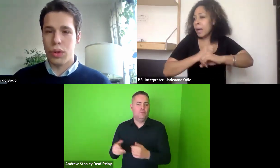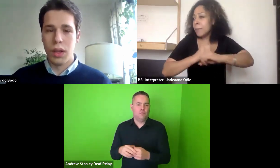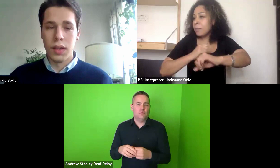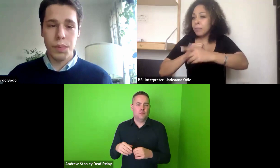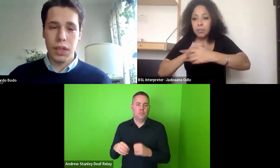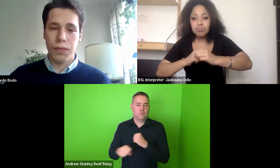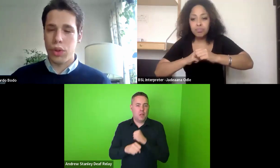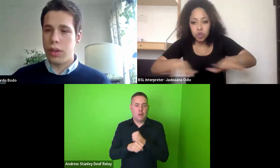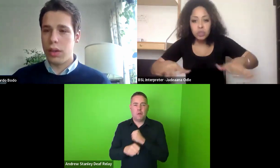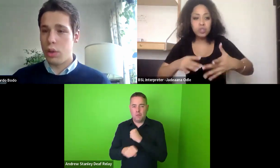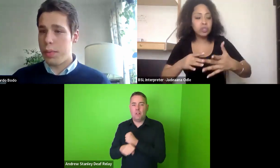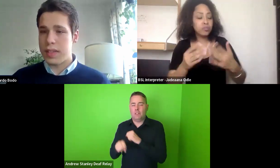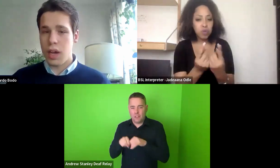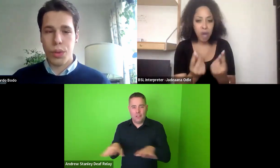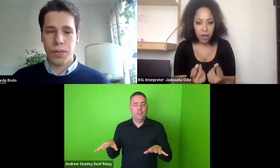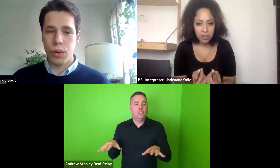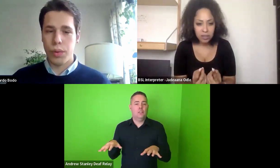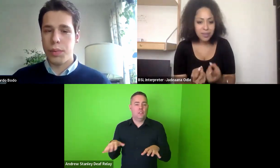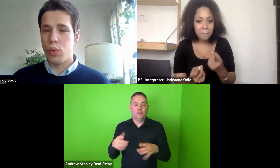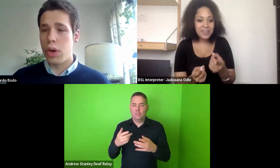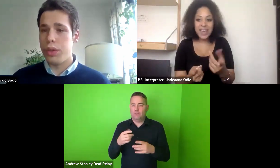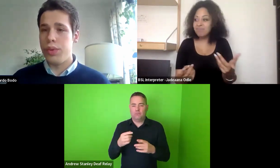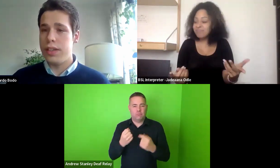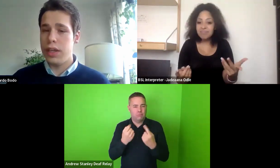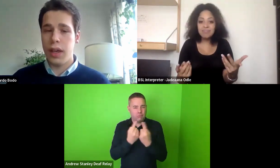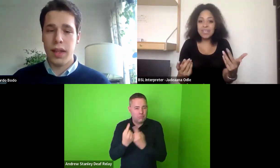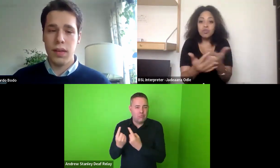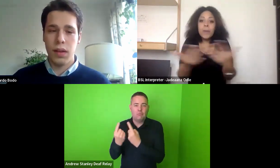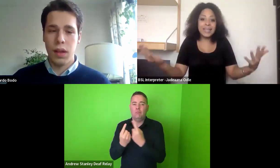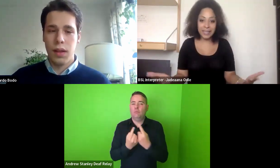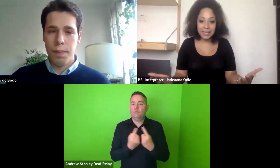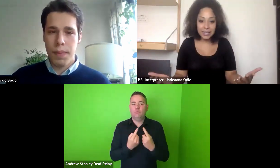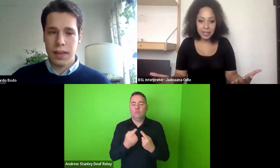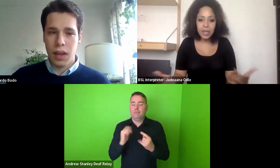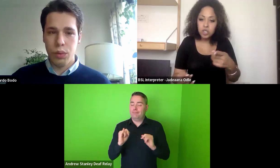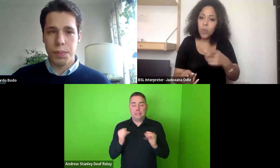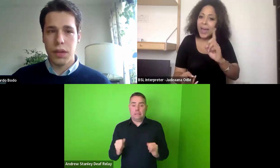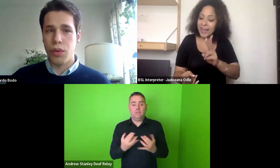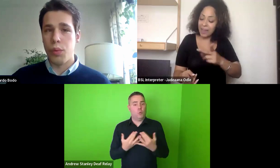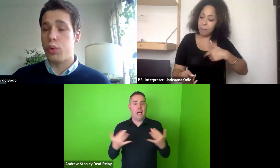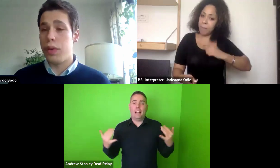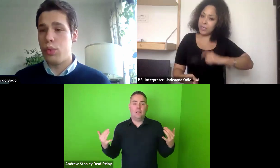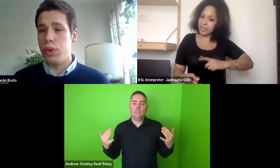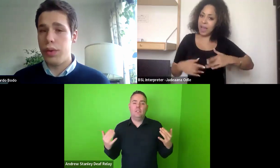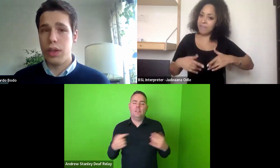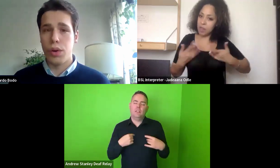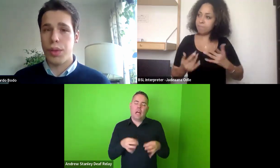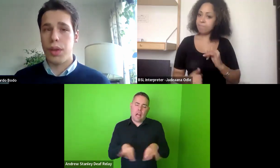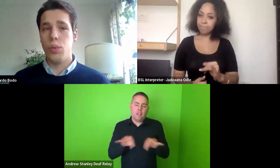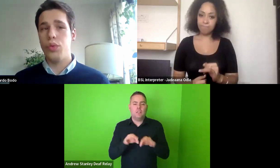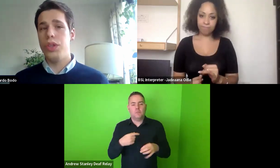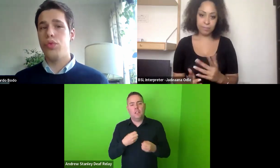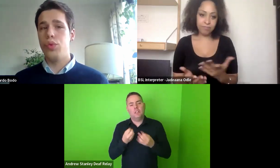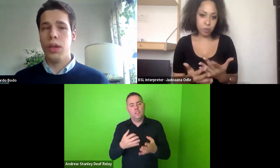claim to speak for the global south, for people who are on the receiving end, but I will speak from what we have to do here in the